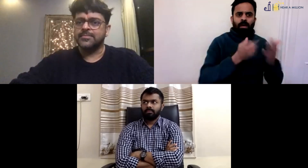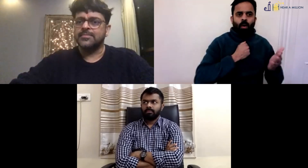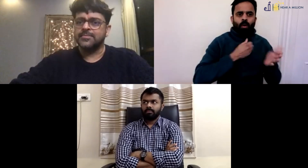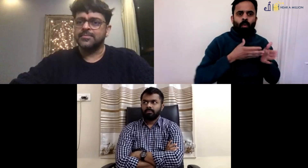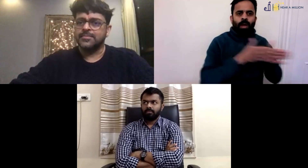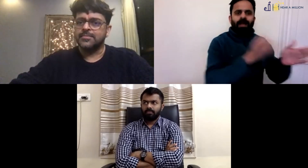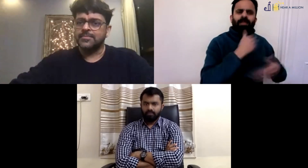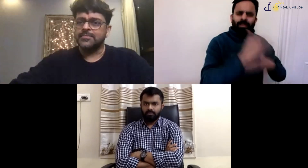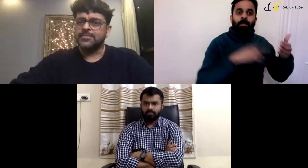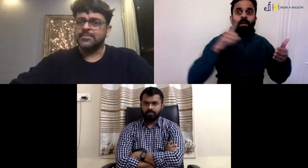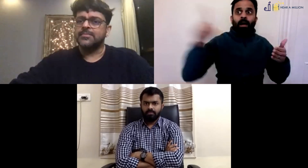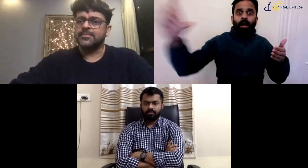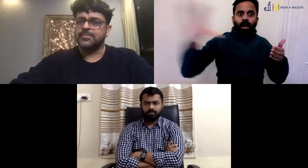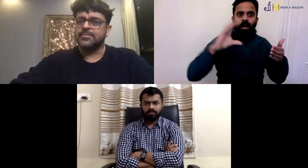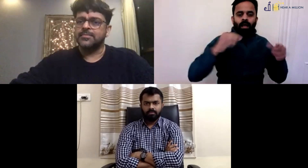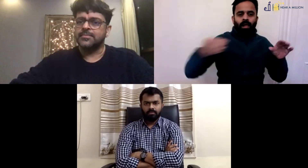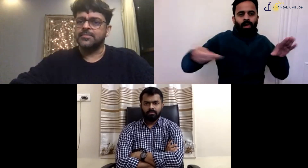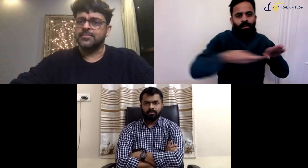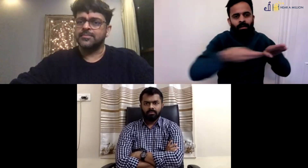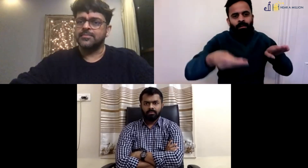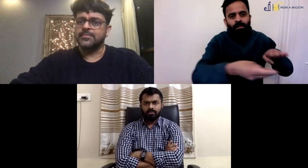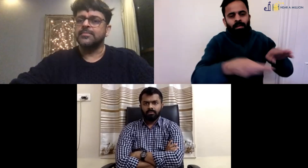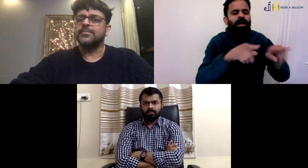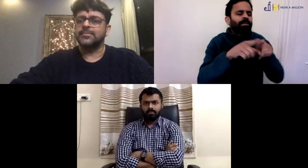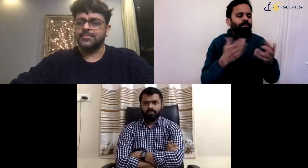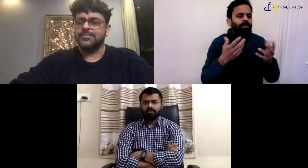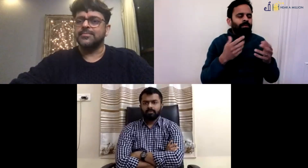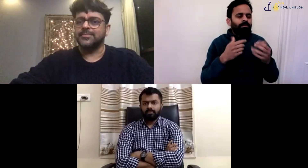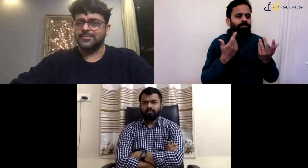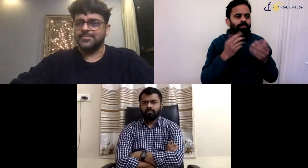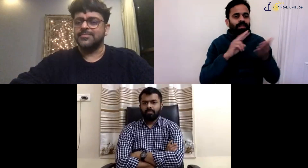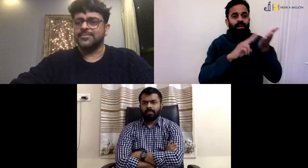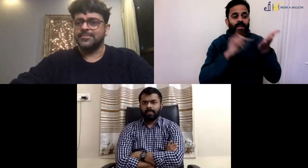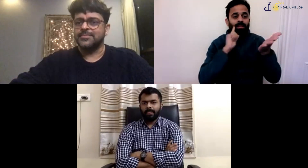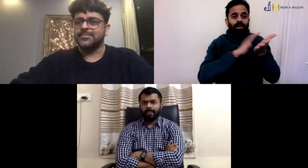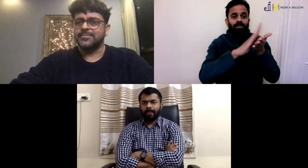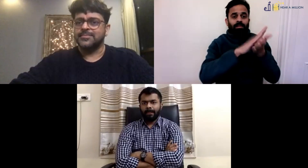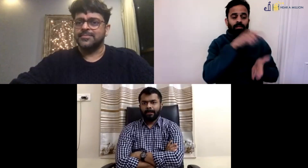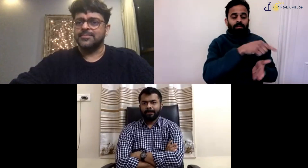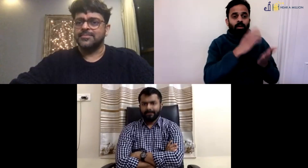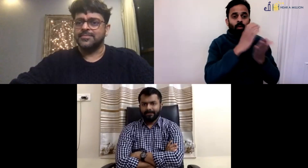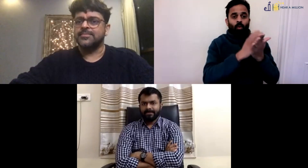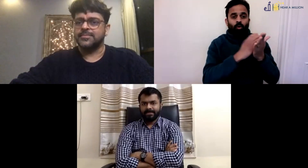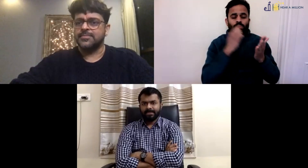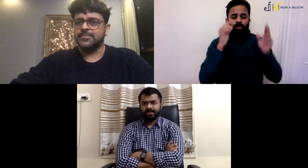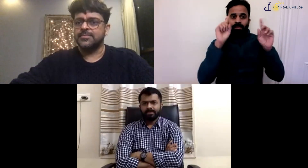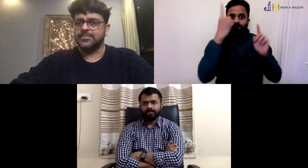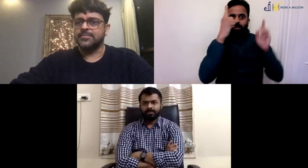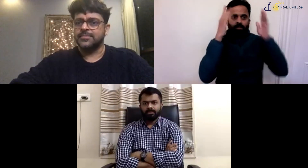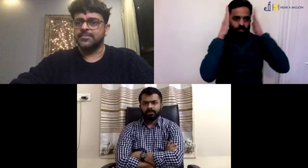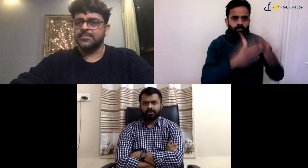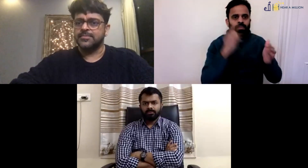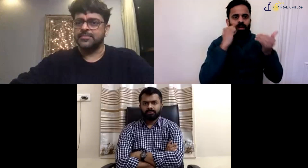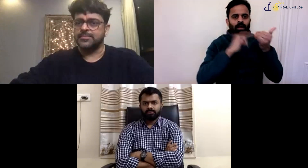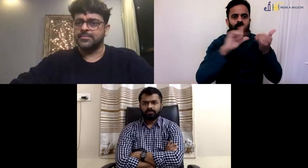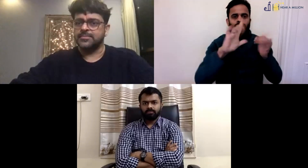And I mean, I didn't really change, but I just had my own ways. I just felt that, a lot of things were hidden in me. And